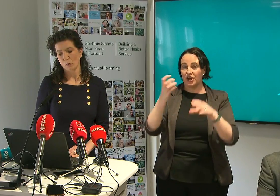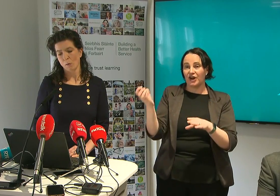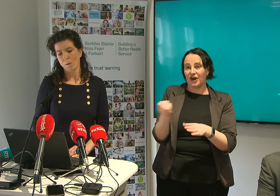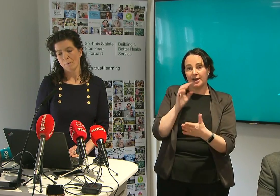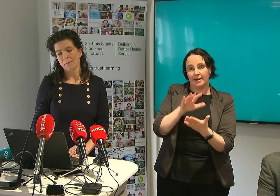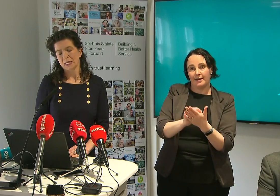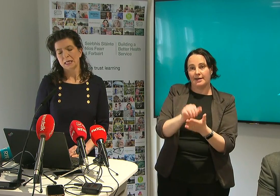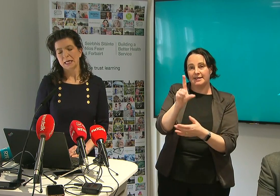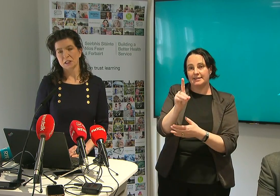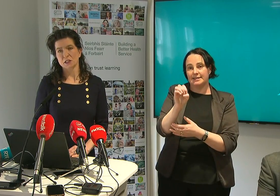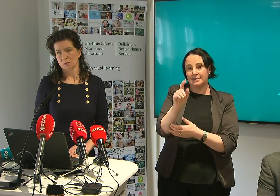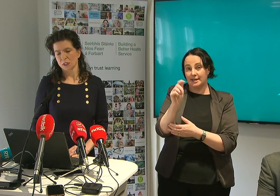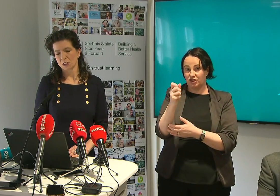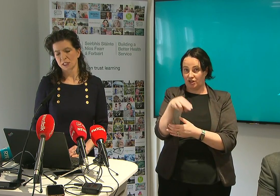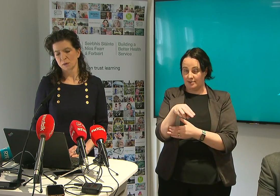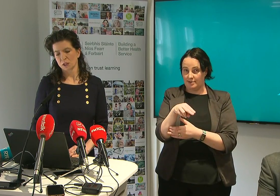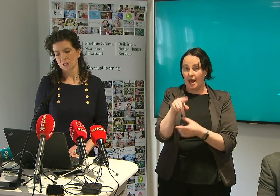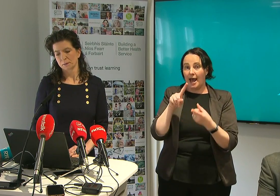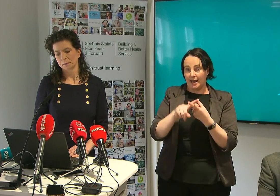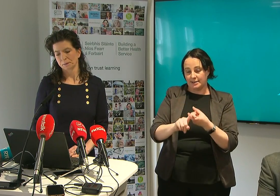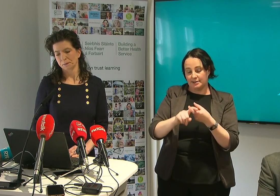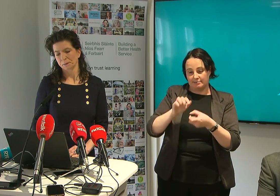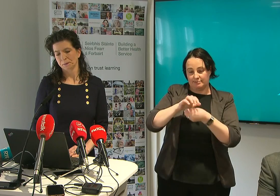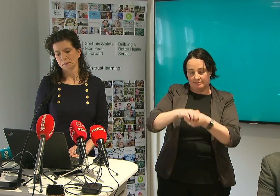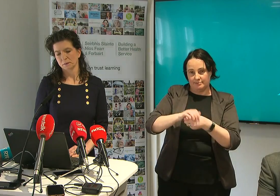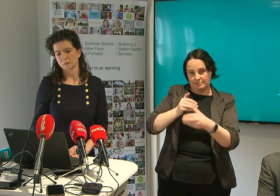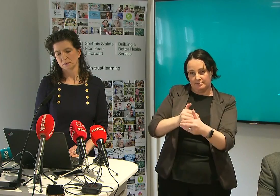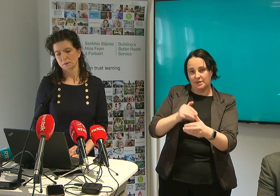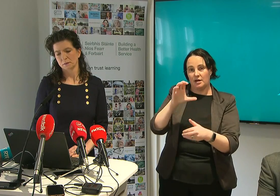detection and containment.